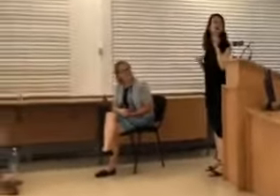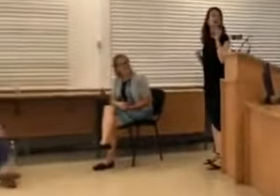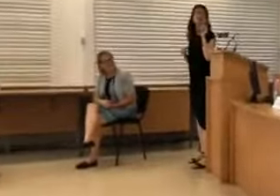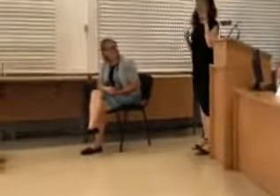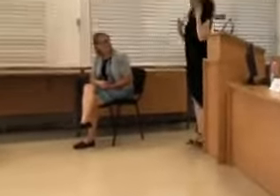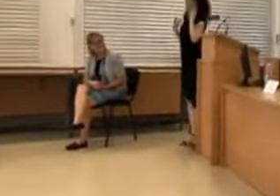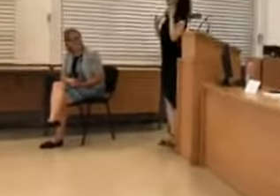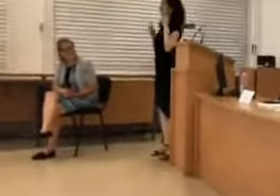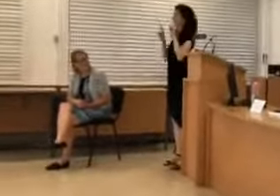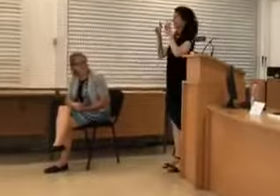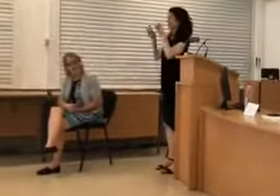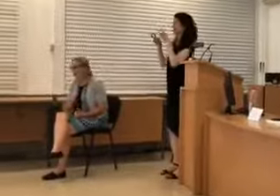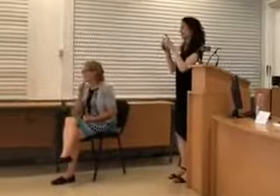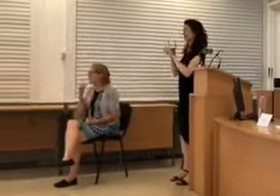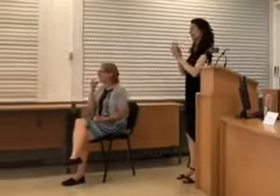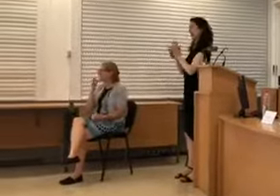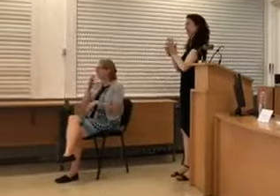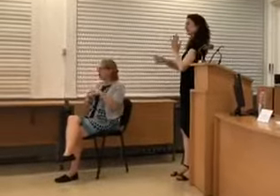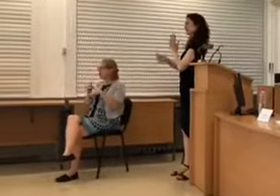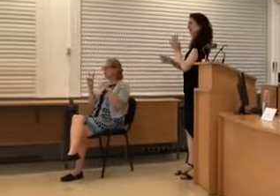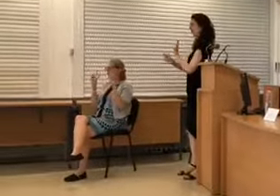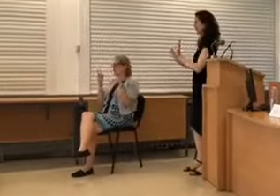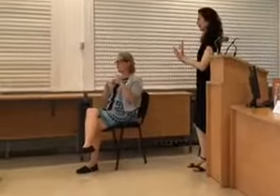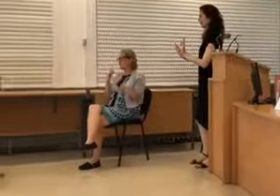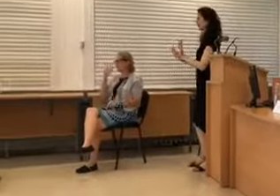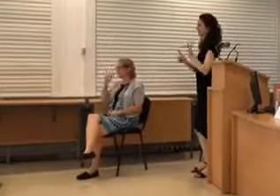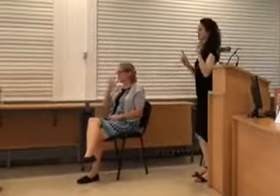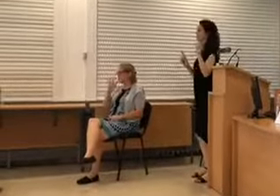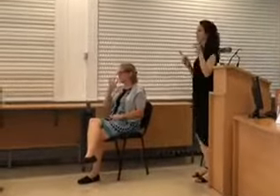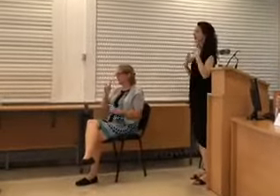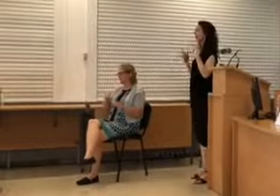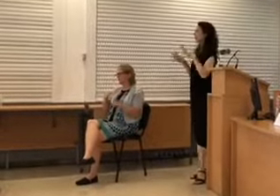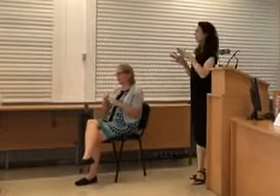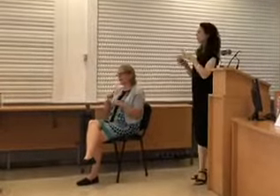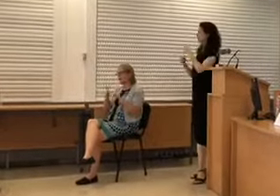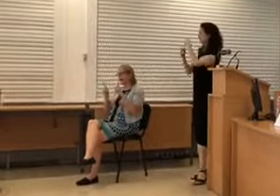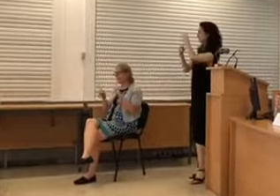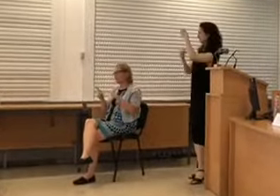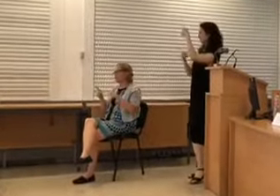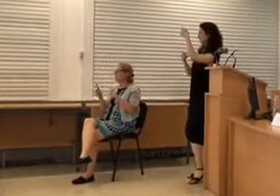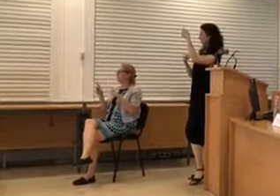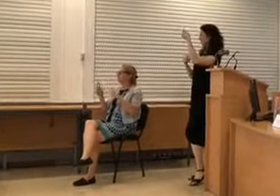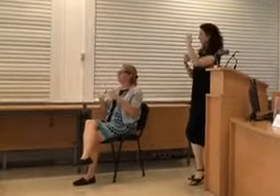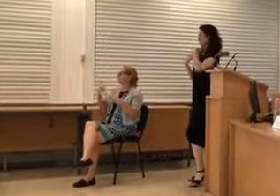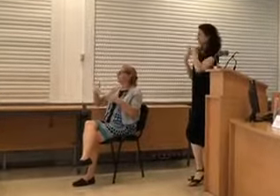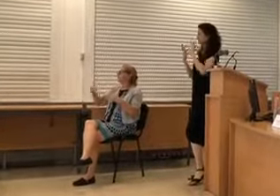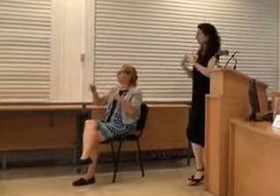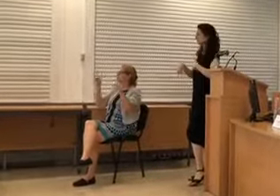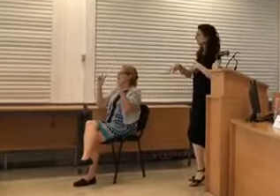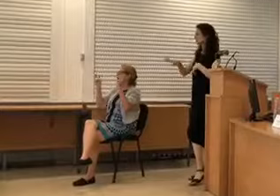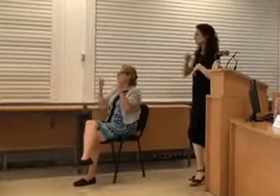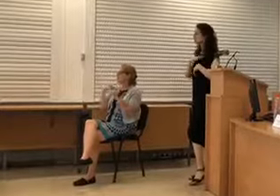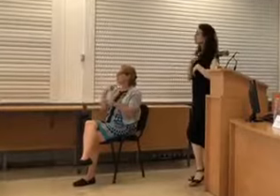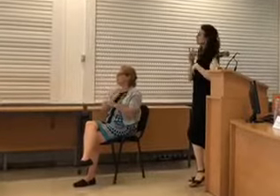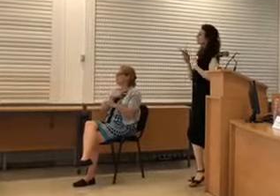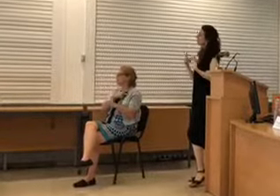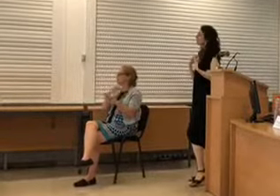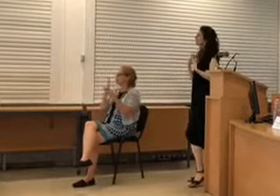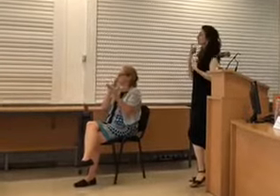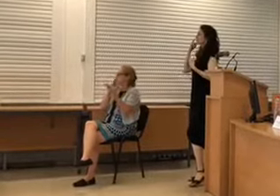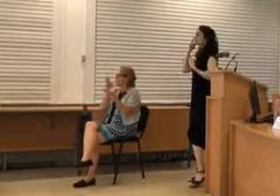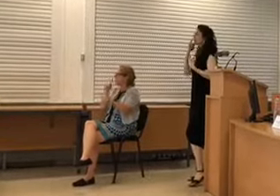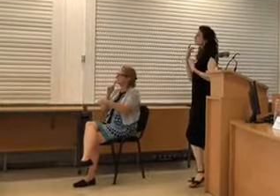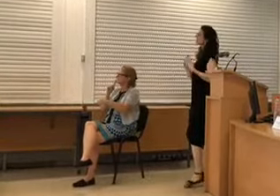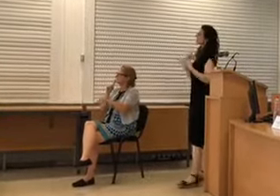about. It is an occasional topic which we choose to dedicate our next semiotics school. I come